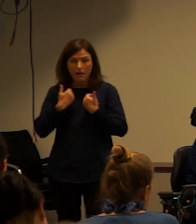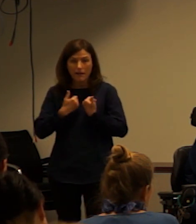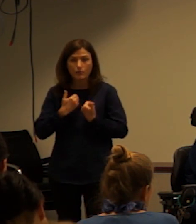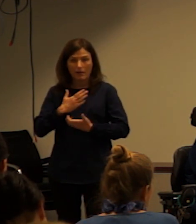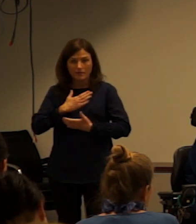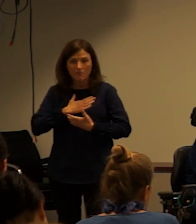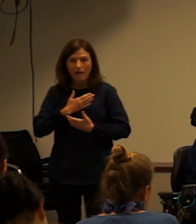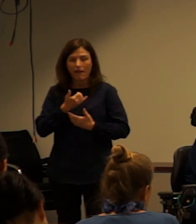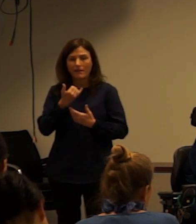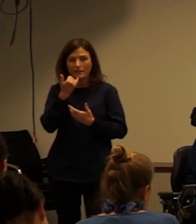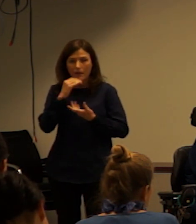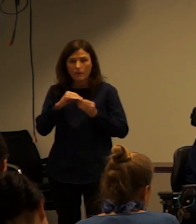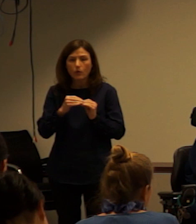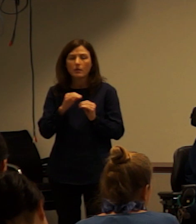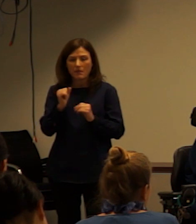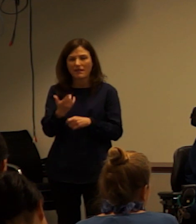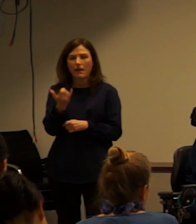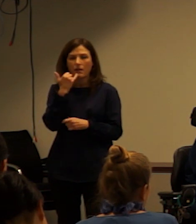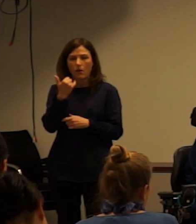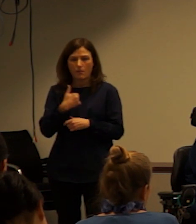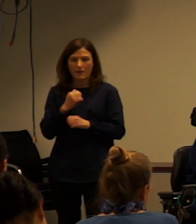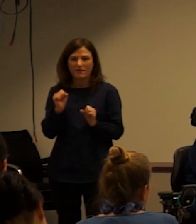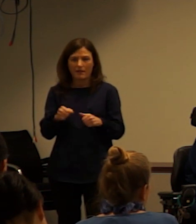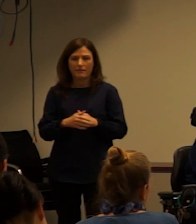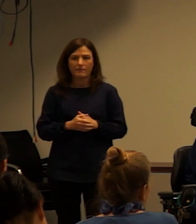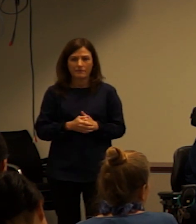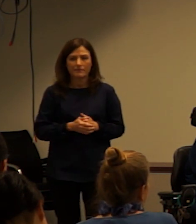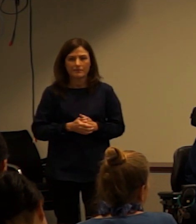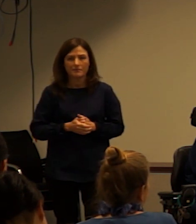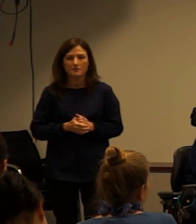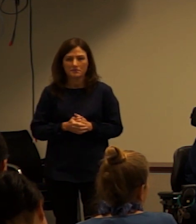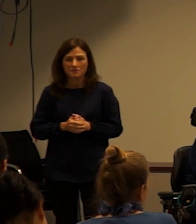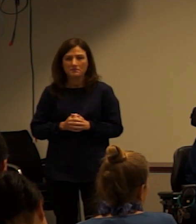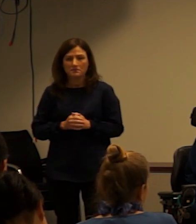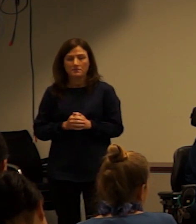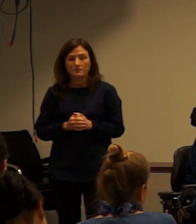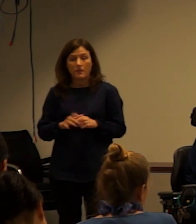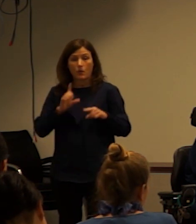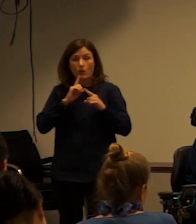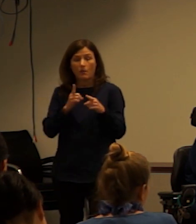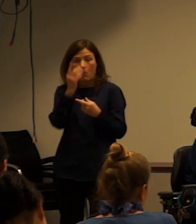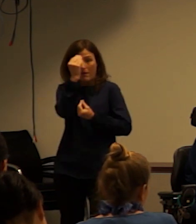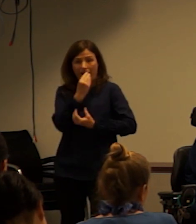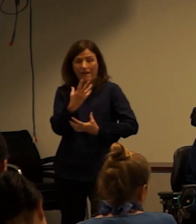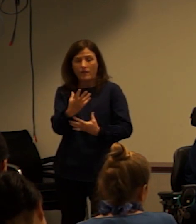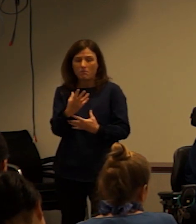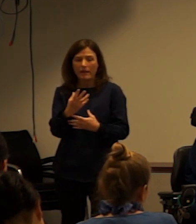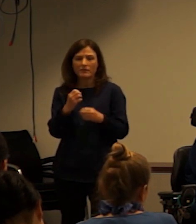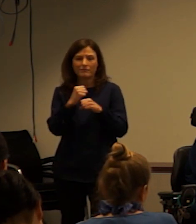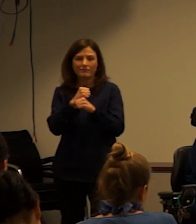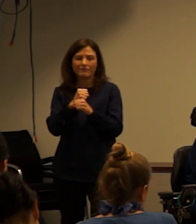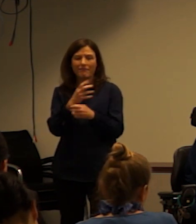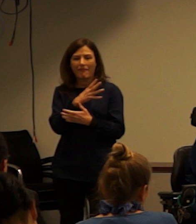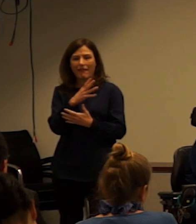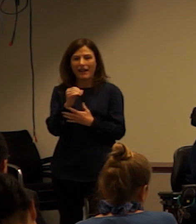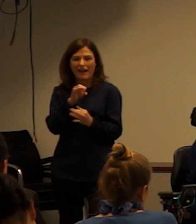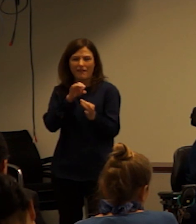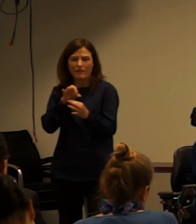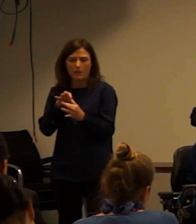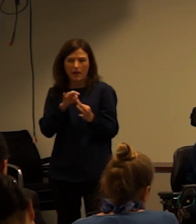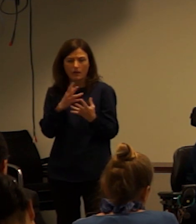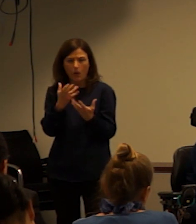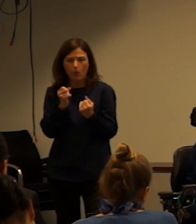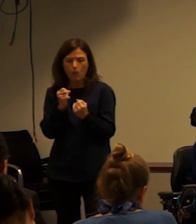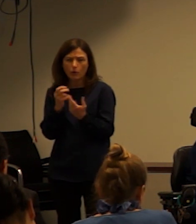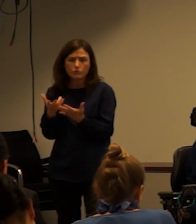phone number here, and they can call me. Okay? Reporting data and feedback. Again, we really want to get